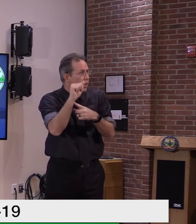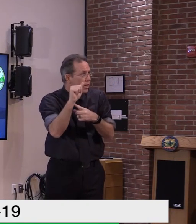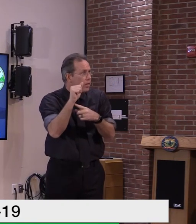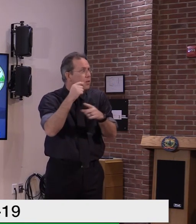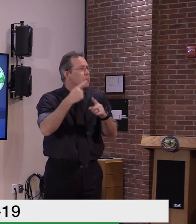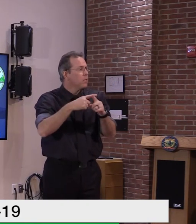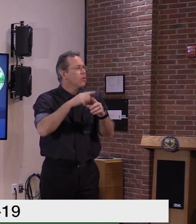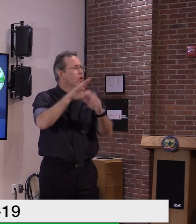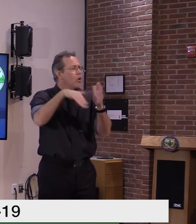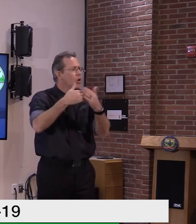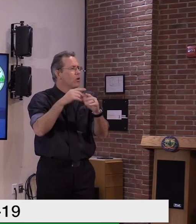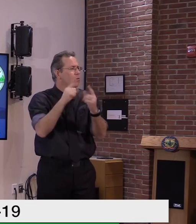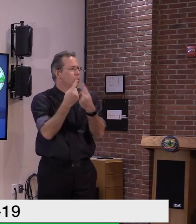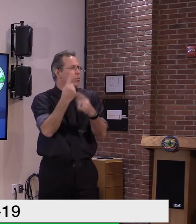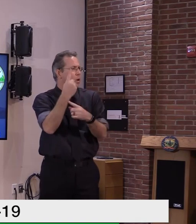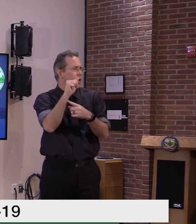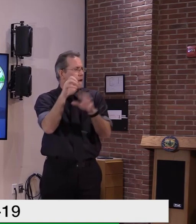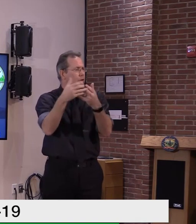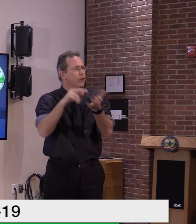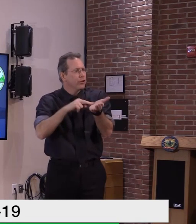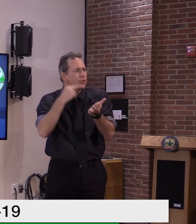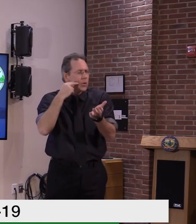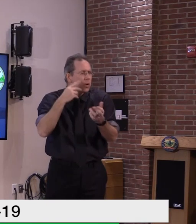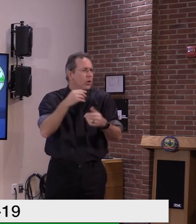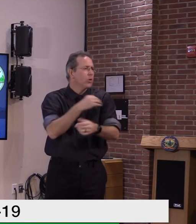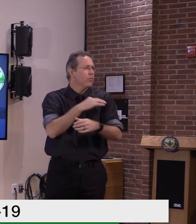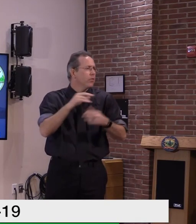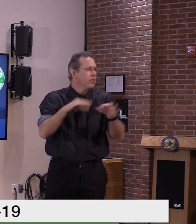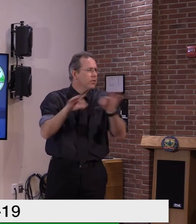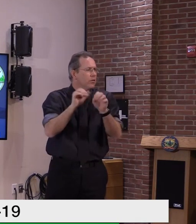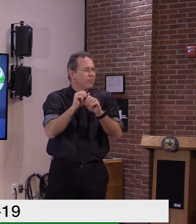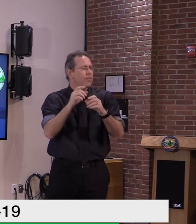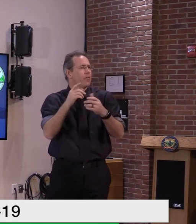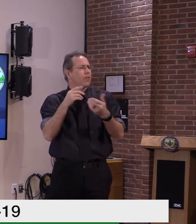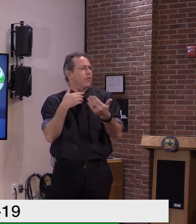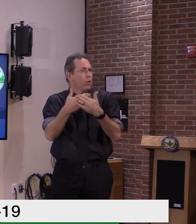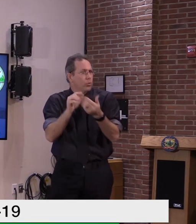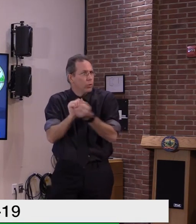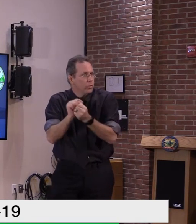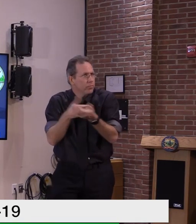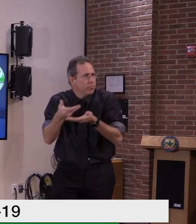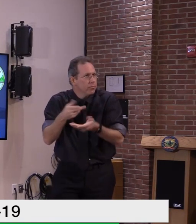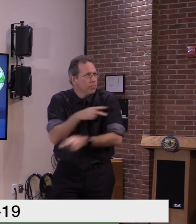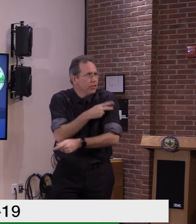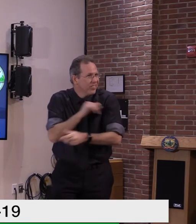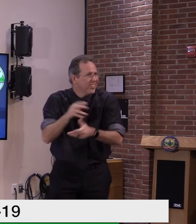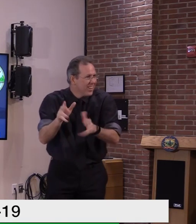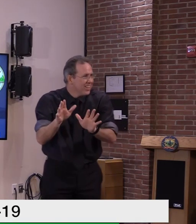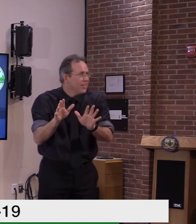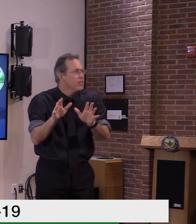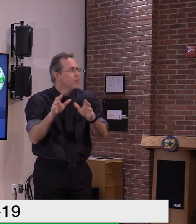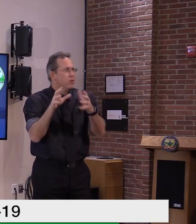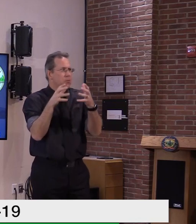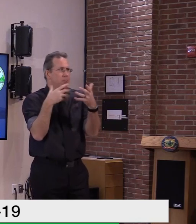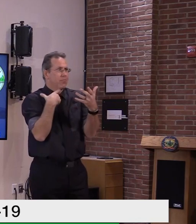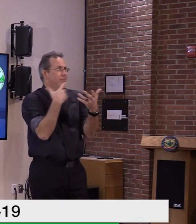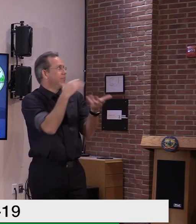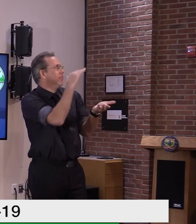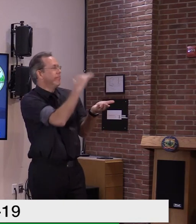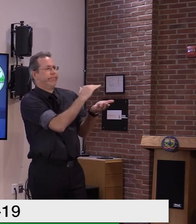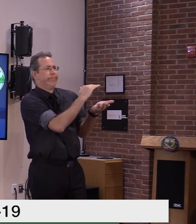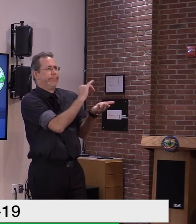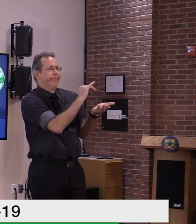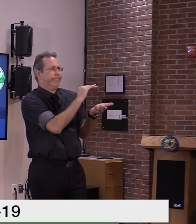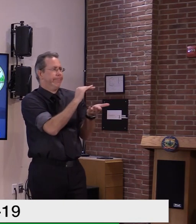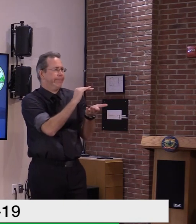remarks on the reduction of our allocation, because frankly, at the allocation levels we have